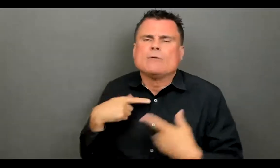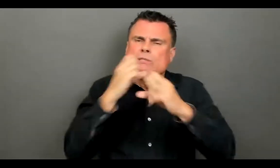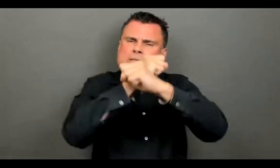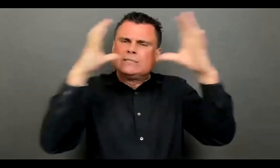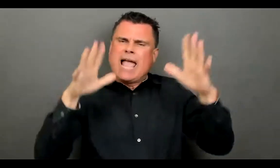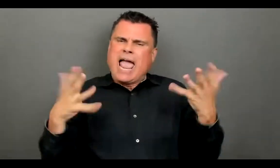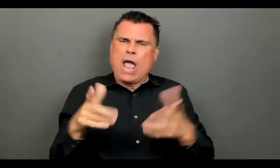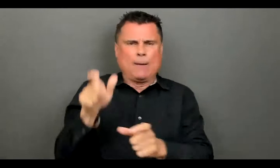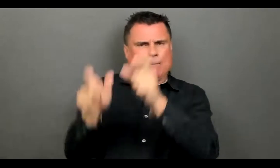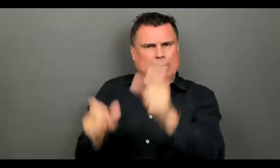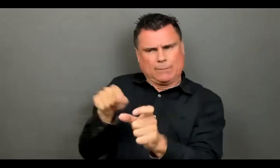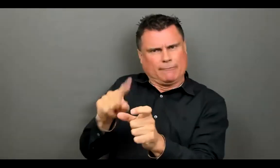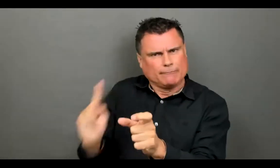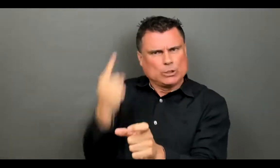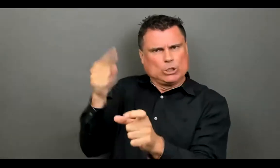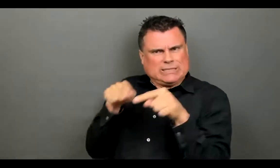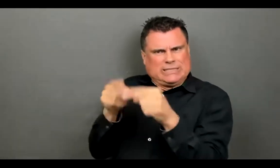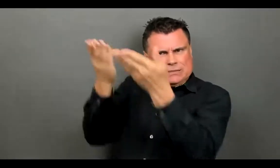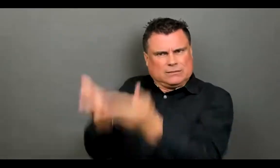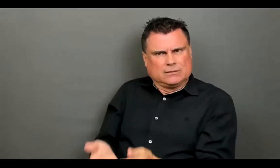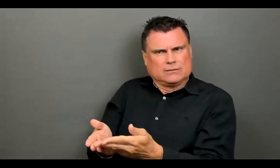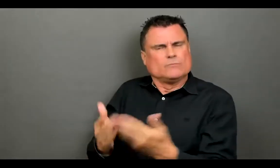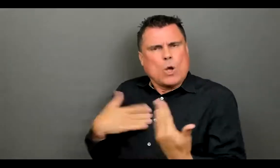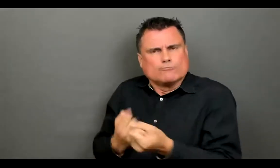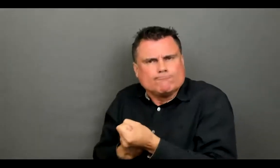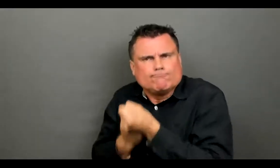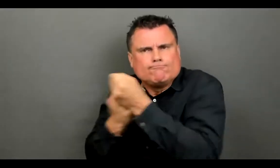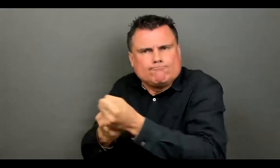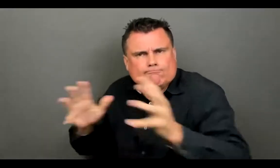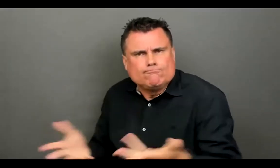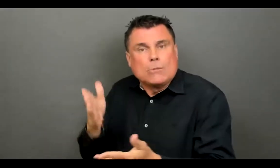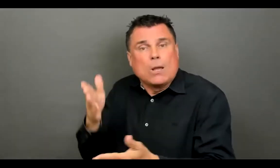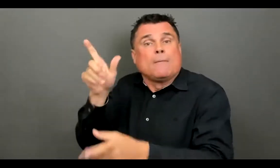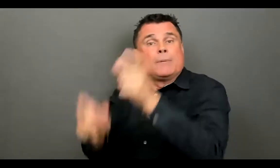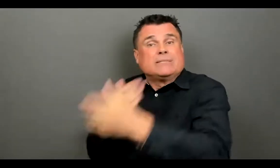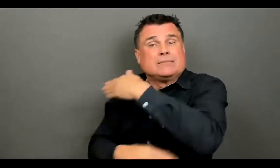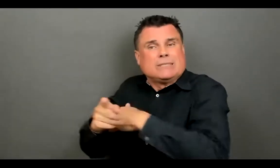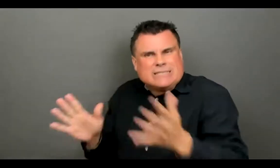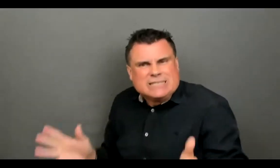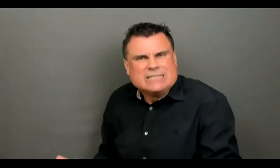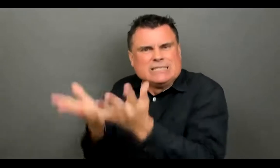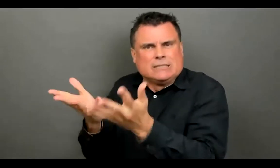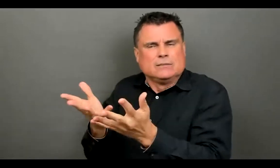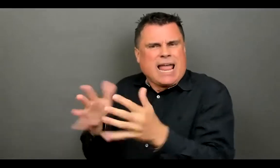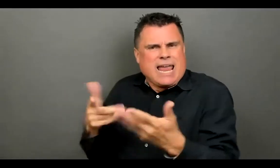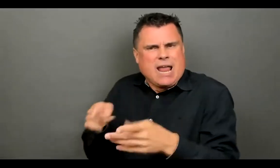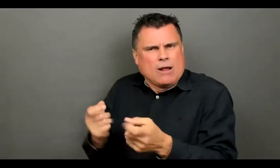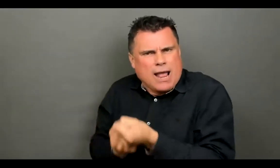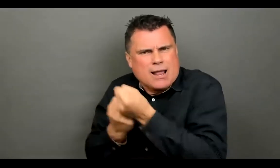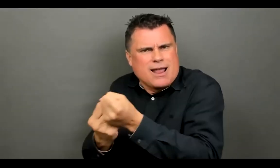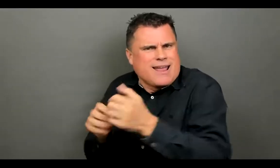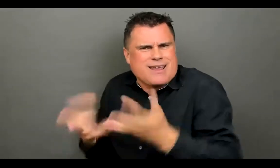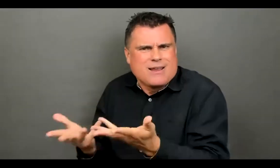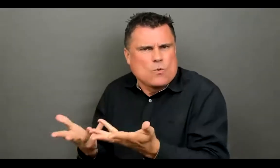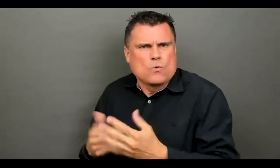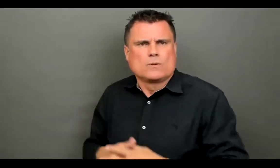great thing that we found about human-centered design tools is that they're malleable, and so they can be adapted to fit different user group needs. When running